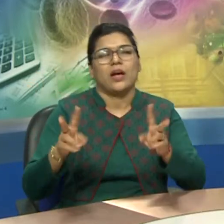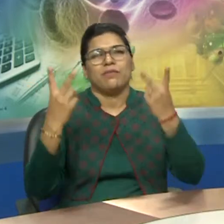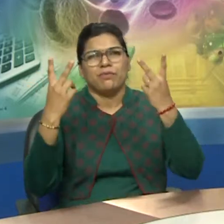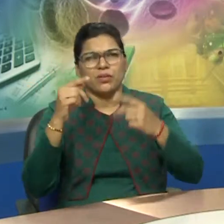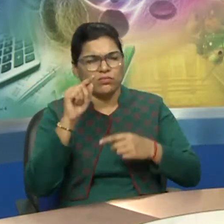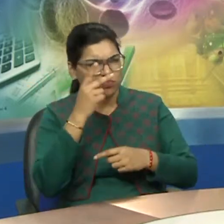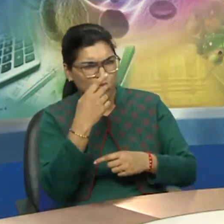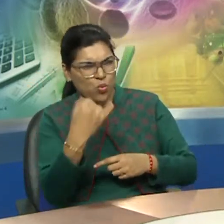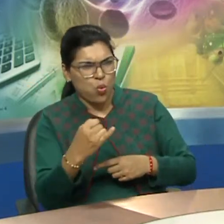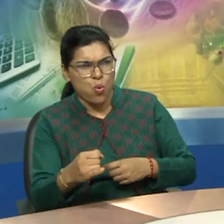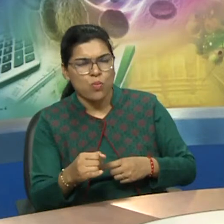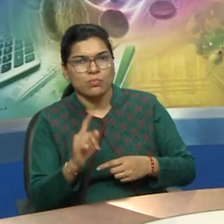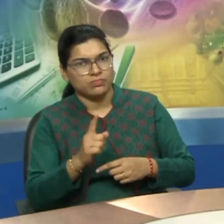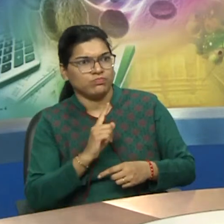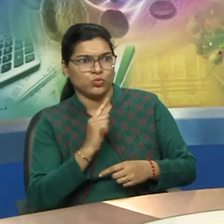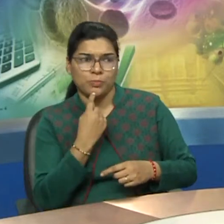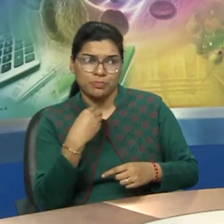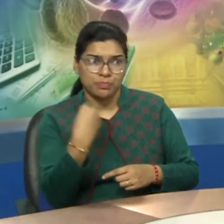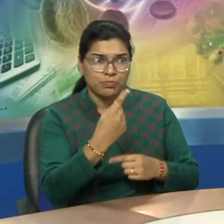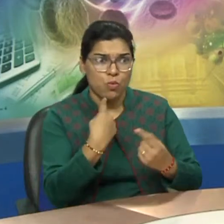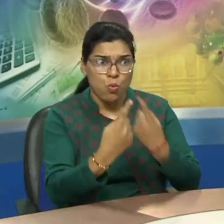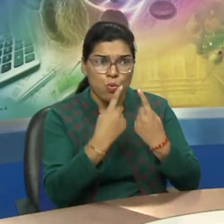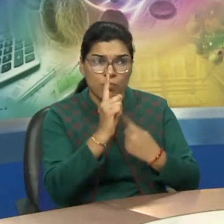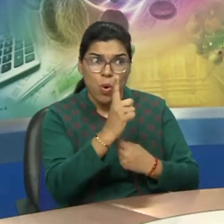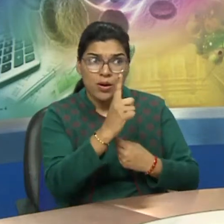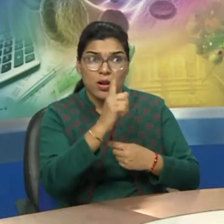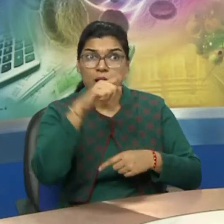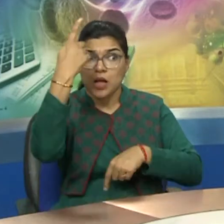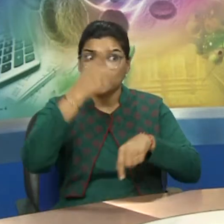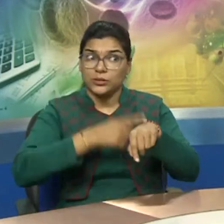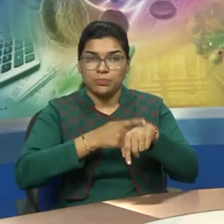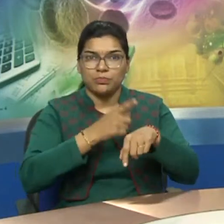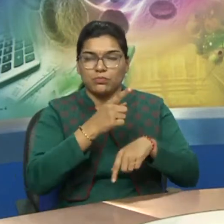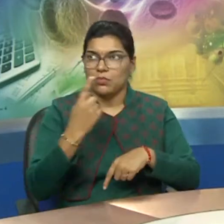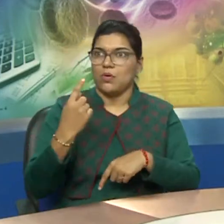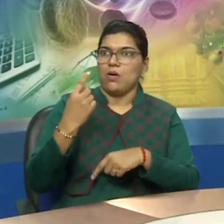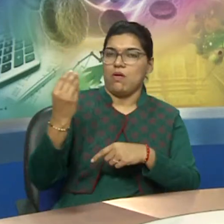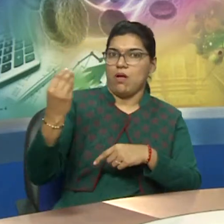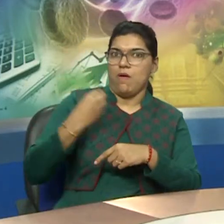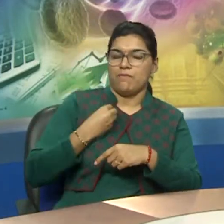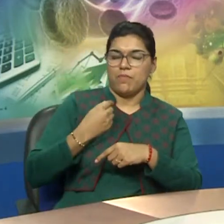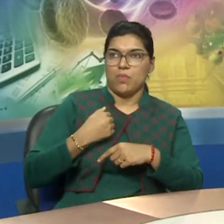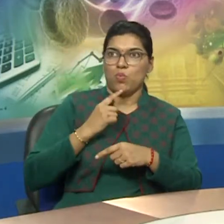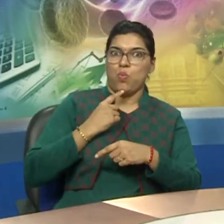To be strict and telling the other person to do something.